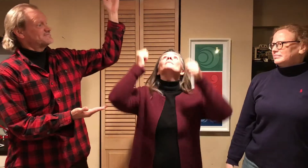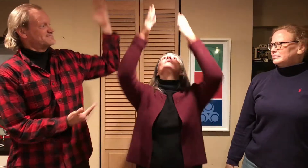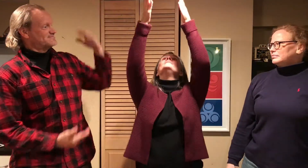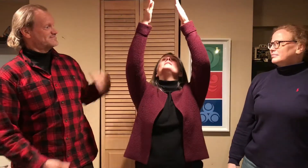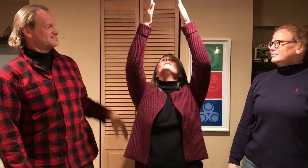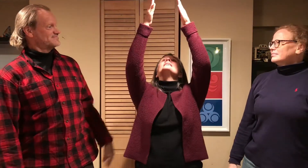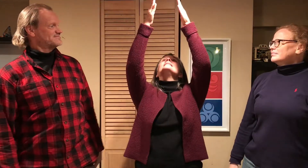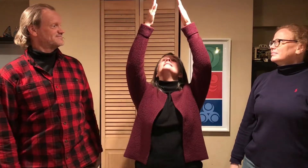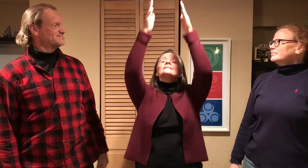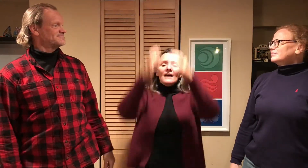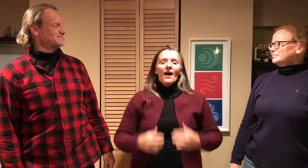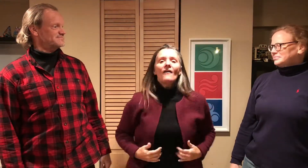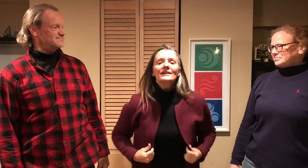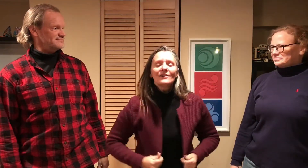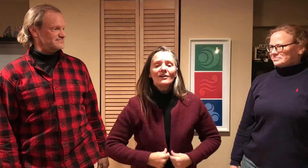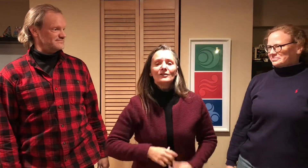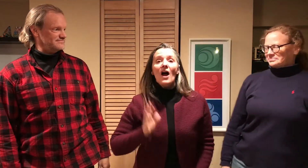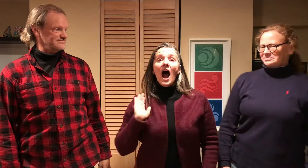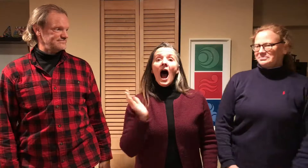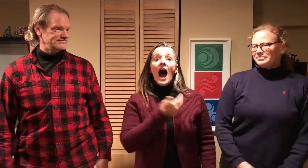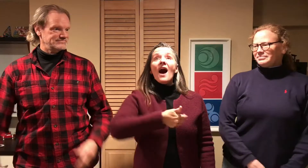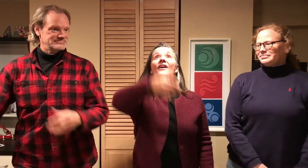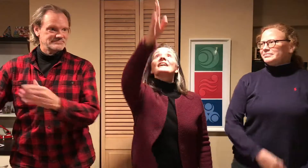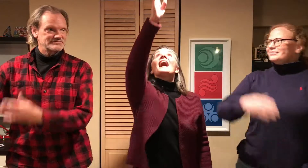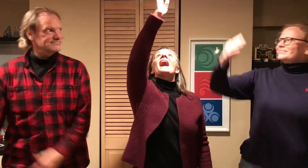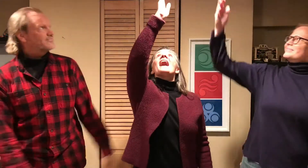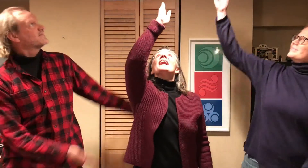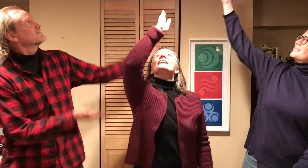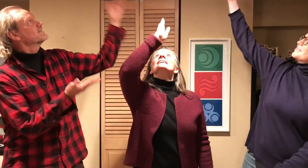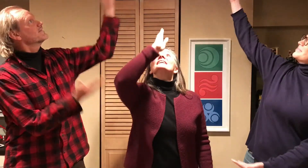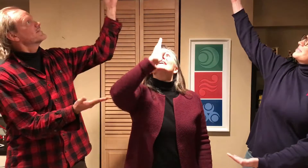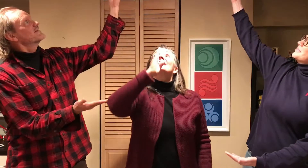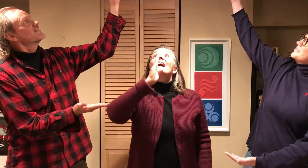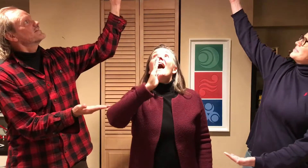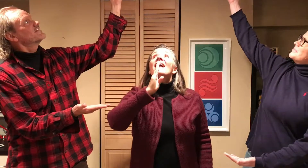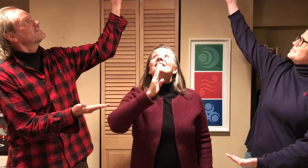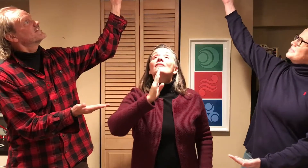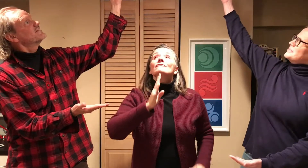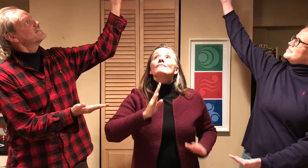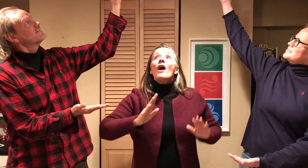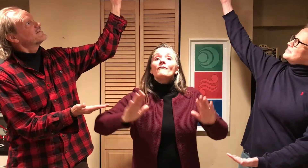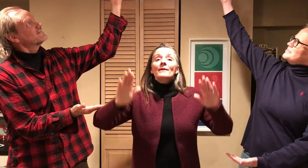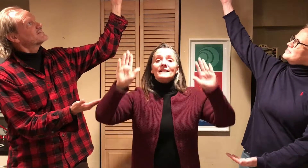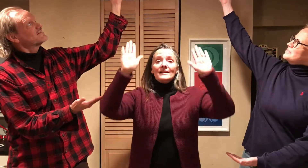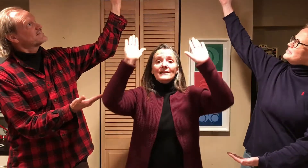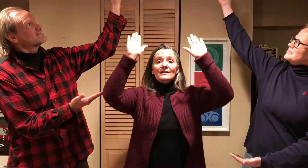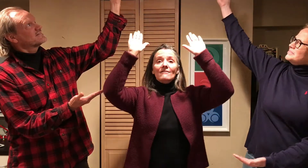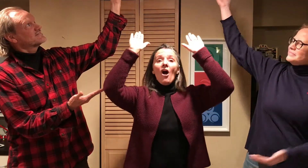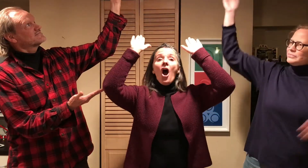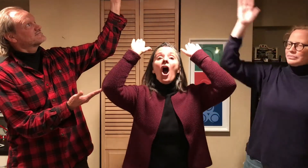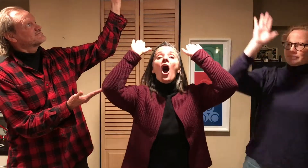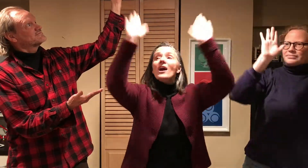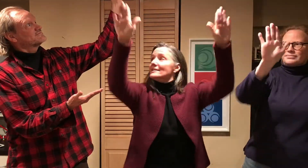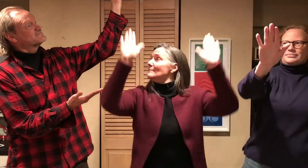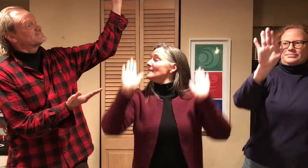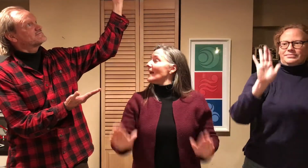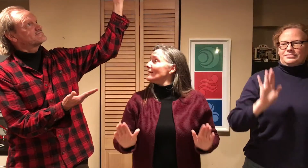me would be going like this. All right, so I'll do our God, and then everybody's going to do awesome together.